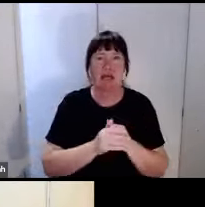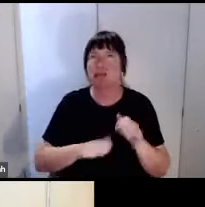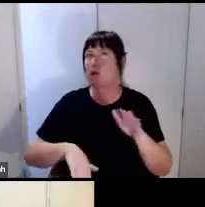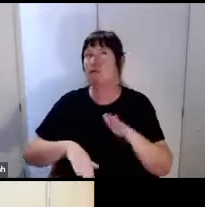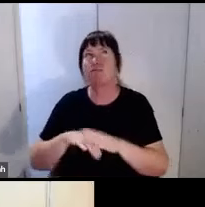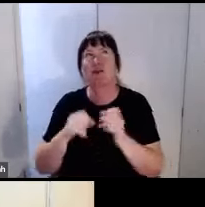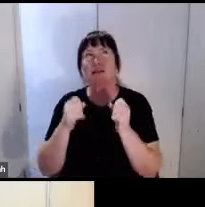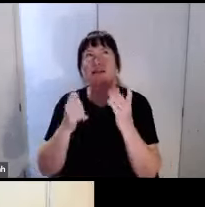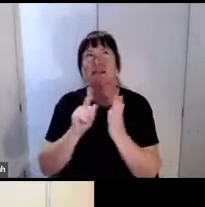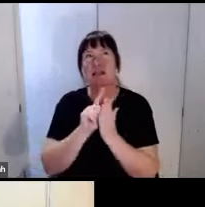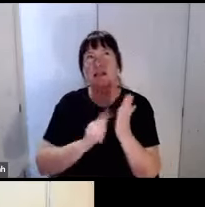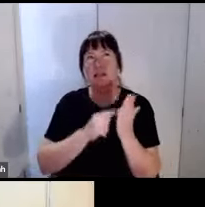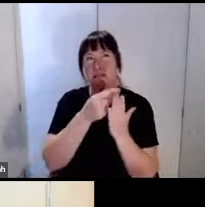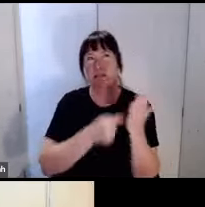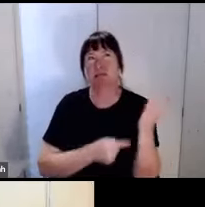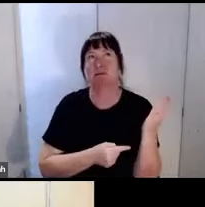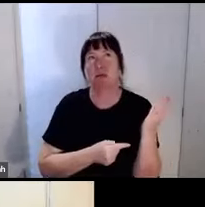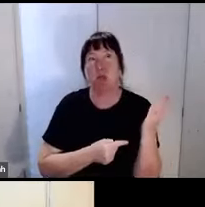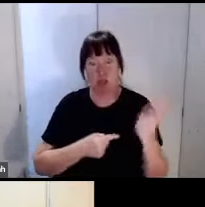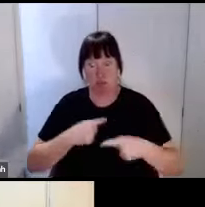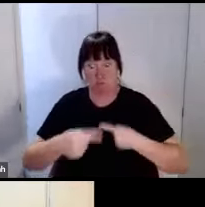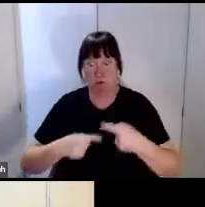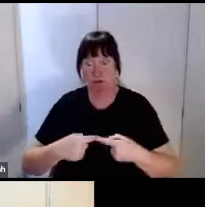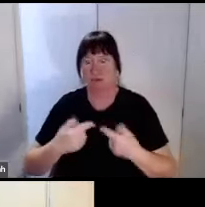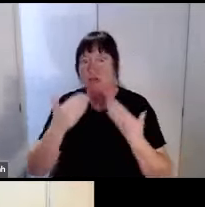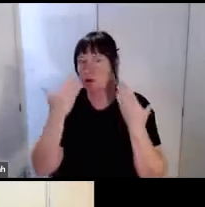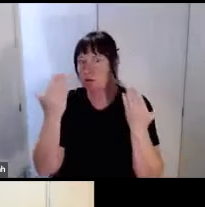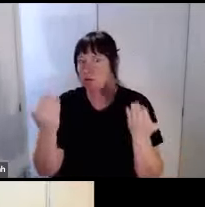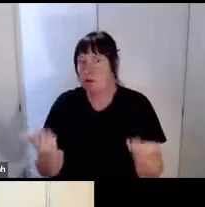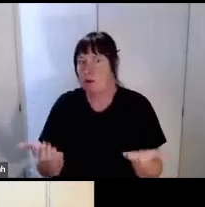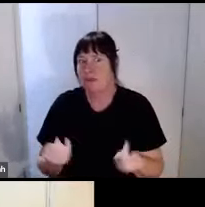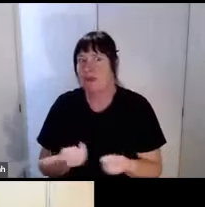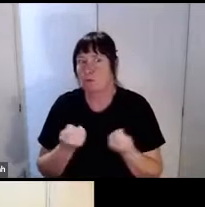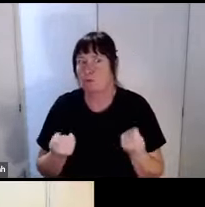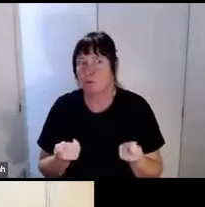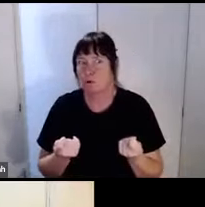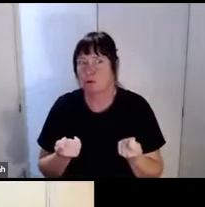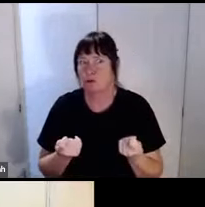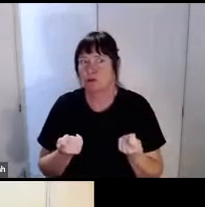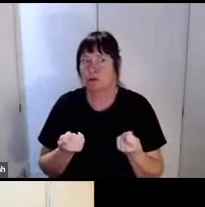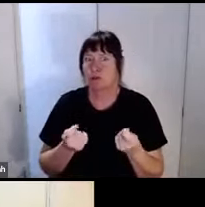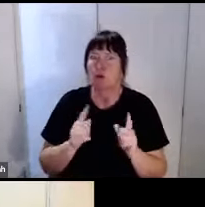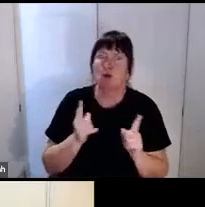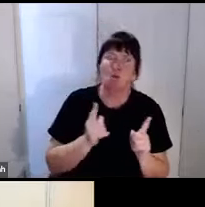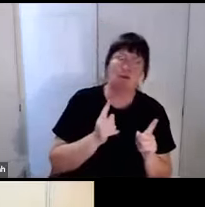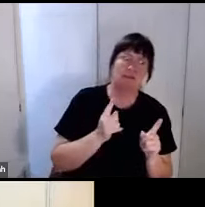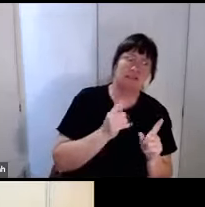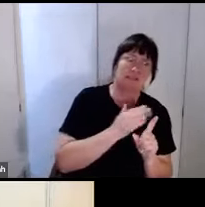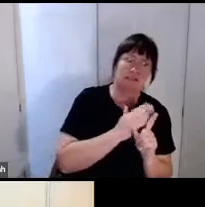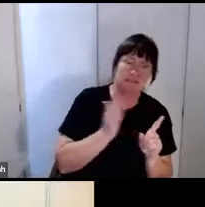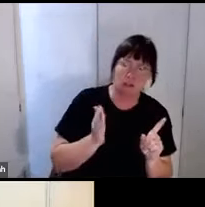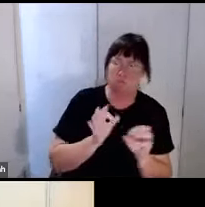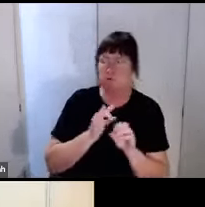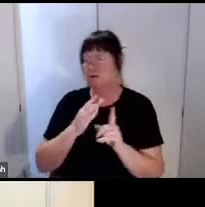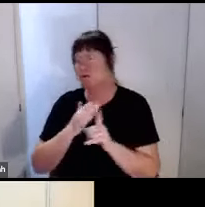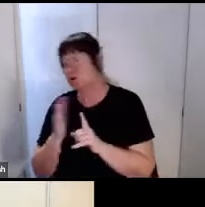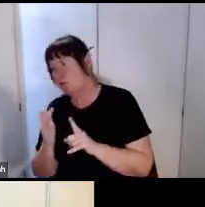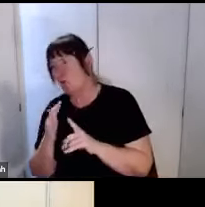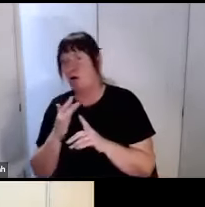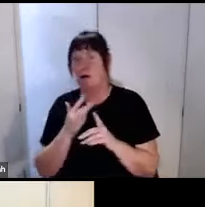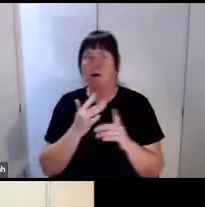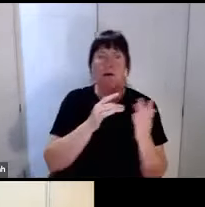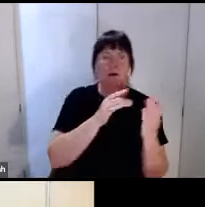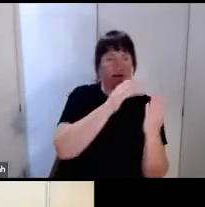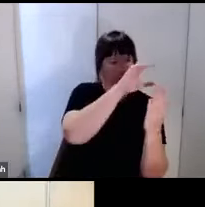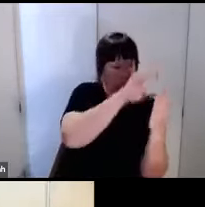the legislative process and what is out of scope, you know, and how much change we can make into the